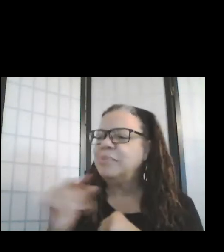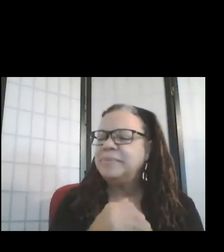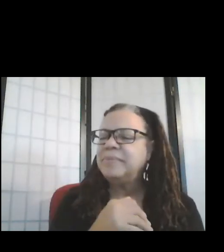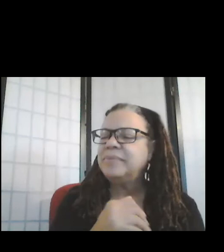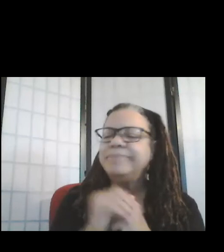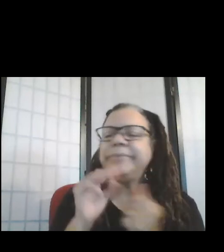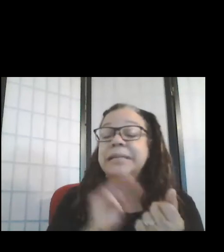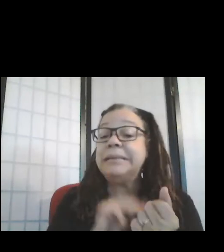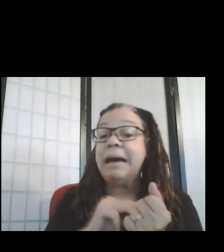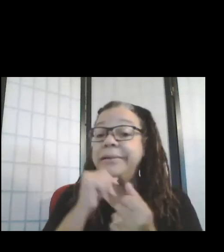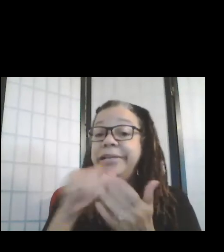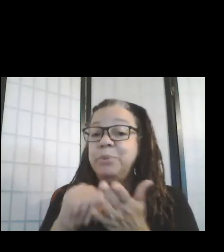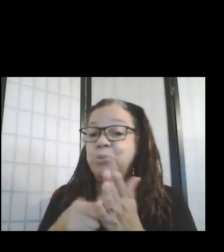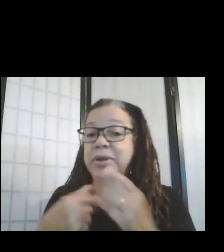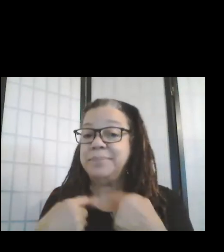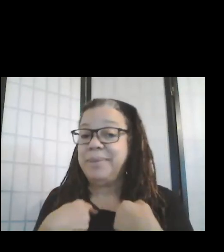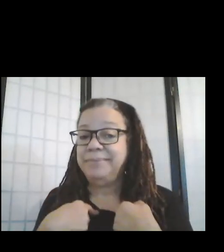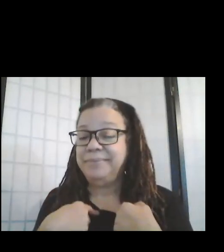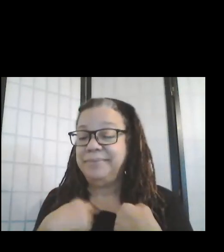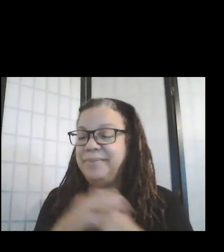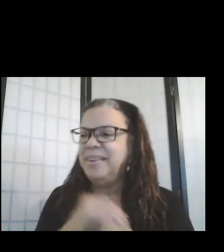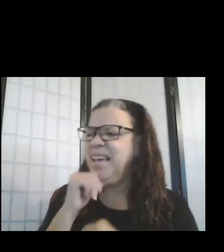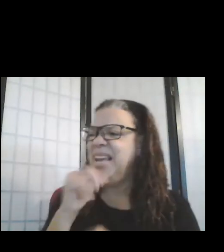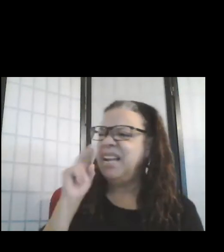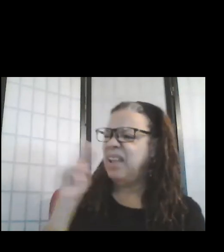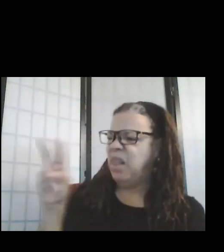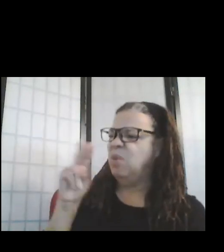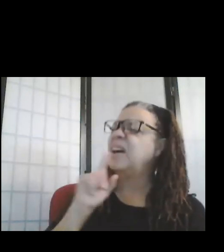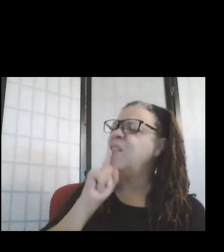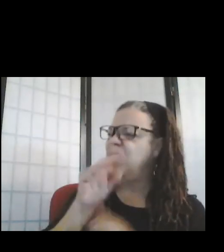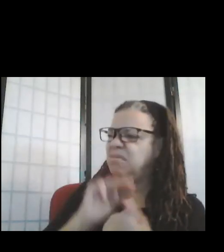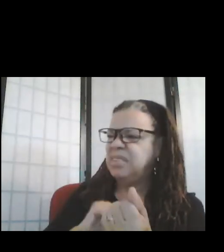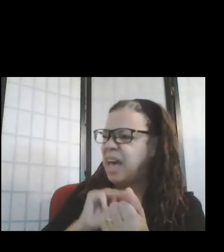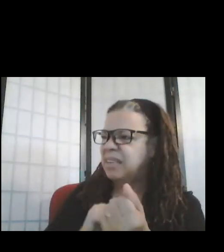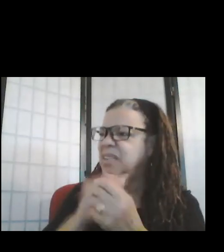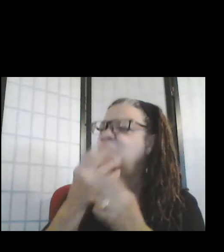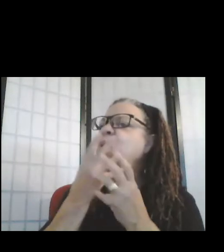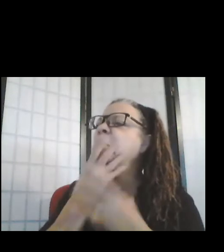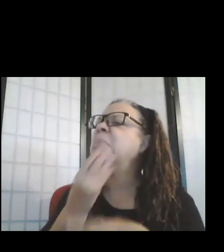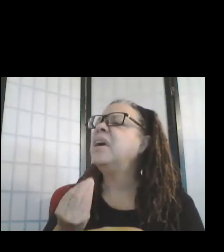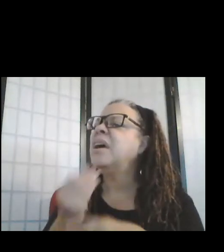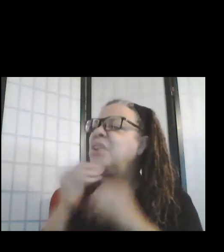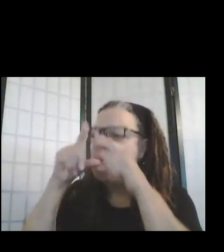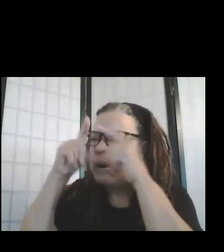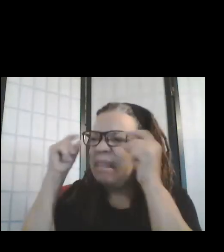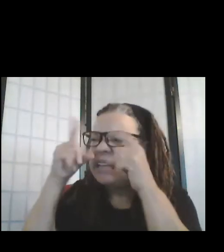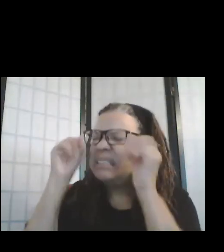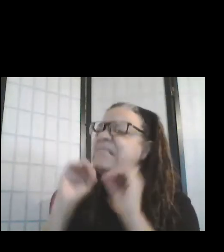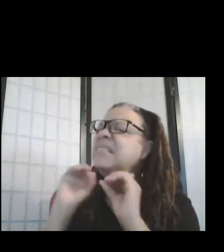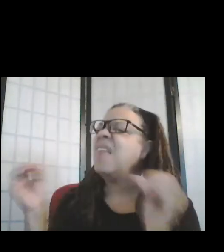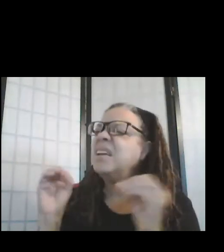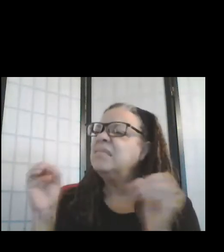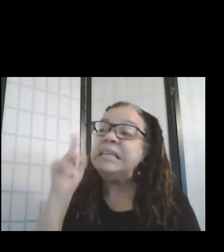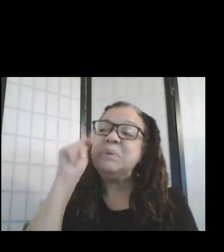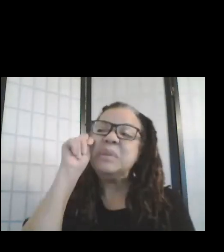Shaw didn't impress him much. He didn't even look the part. No little pointy beard and horn-rimmed glasses. He was suntanned